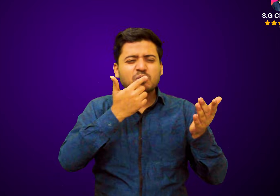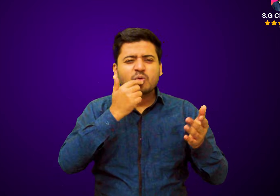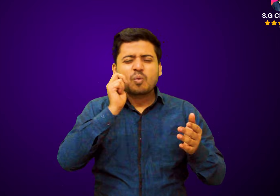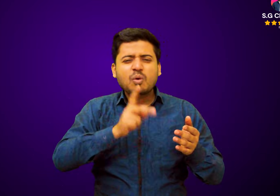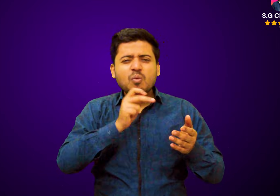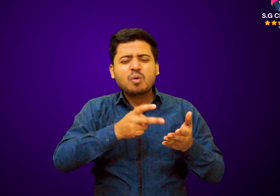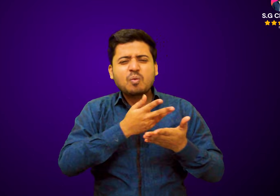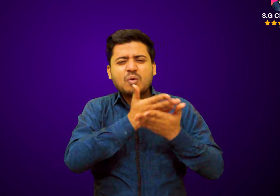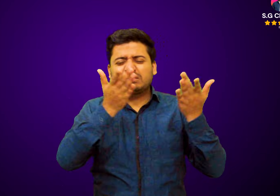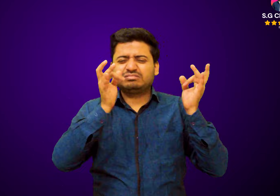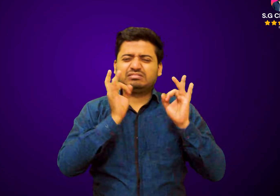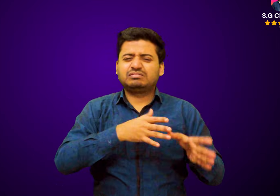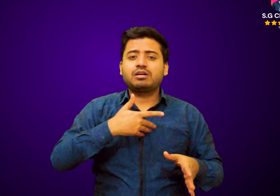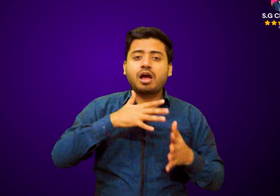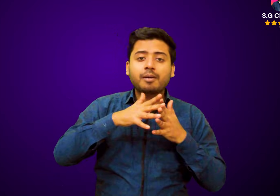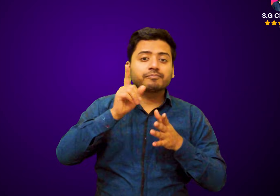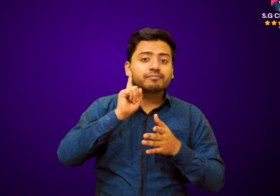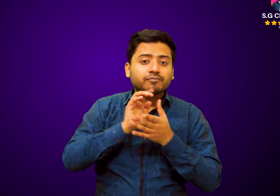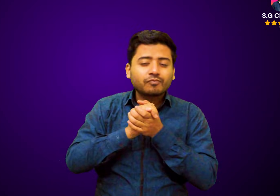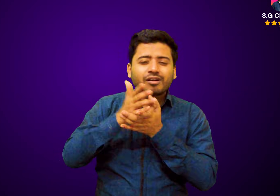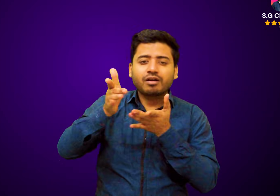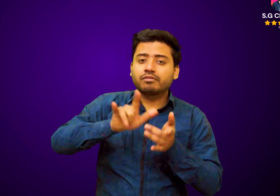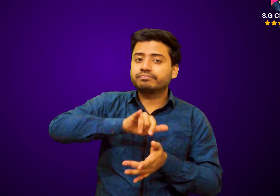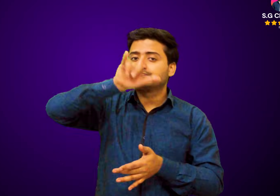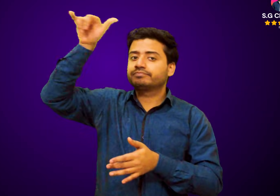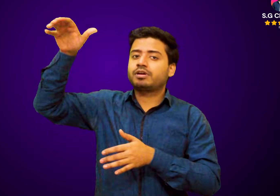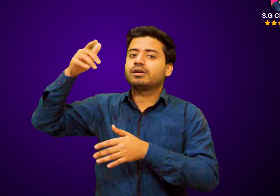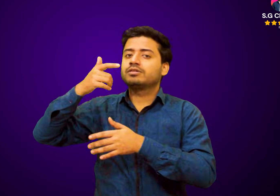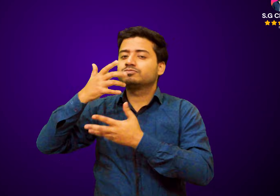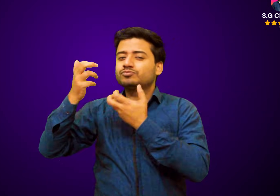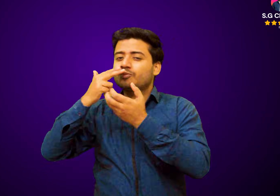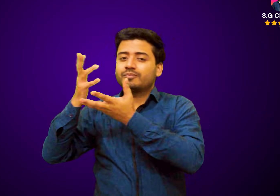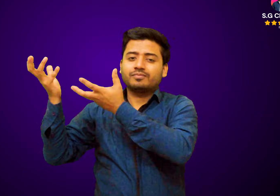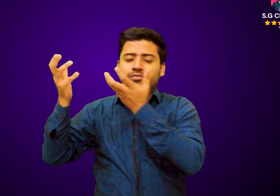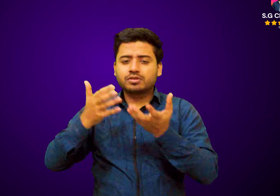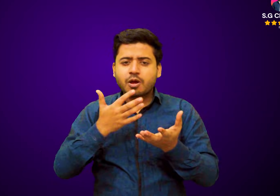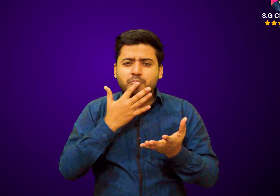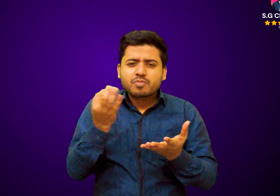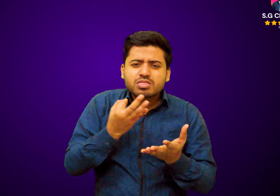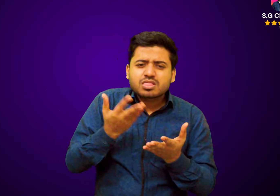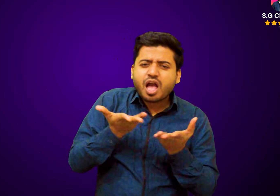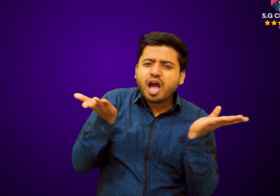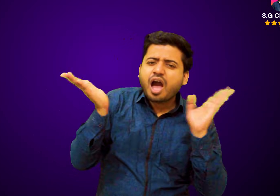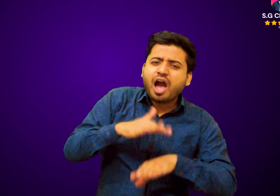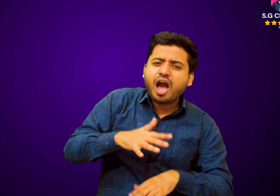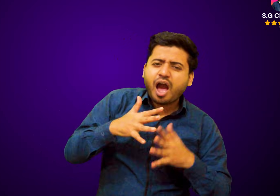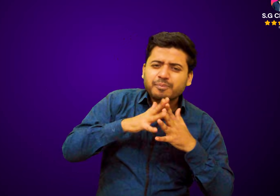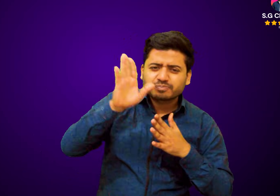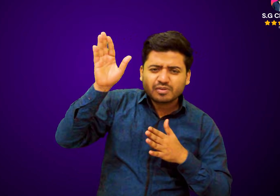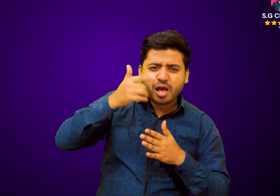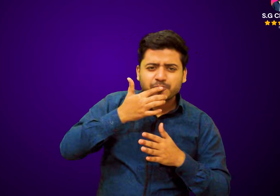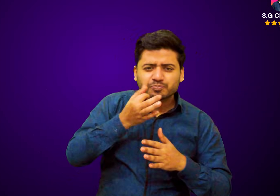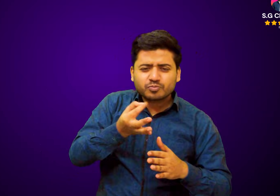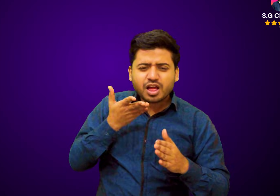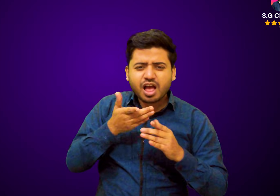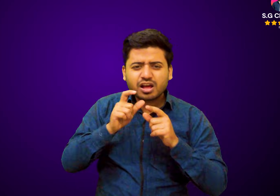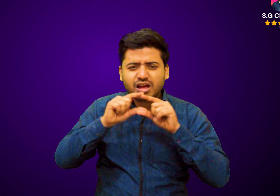with percentages above 70% for dark chocolate. Avoid hydrogenated oils, excessive sugar, and